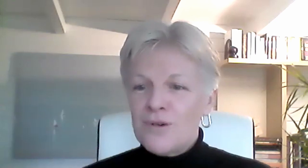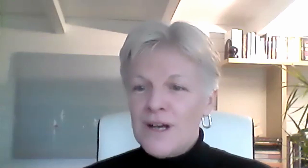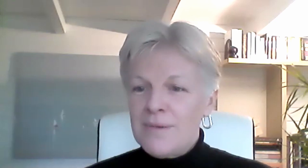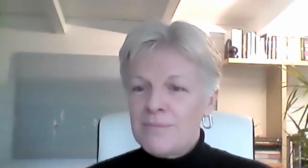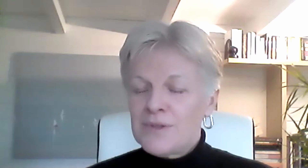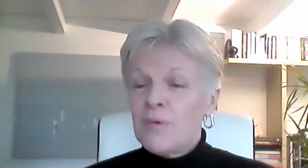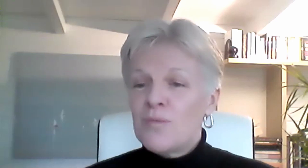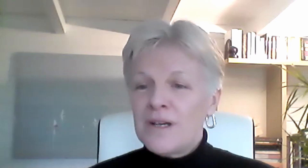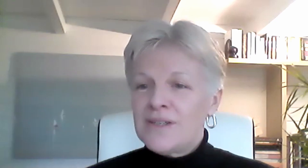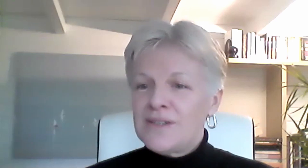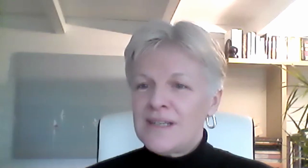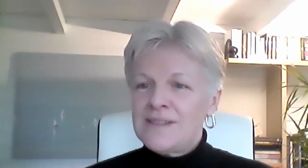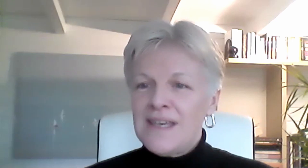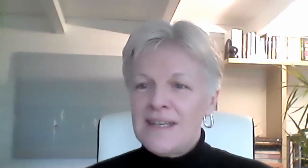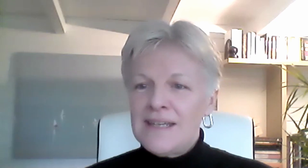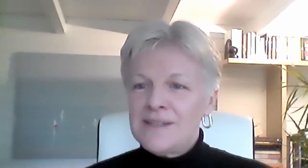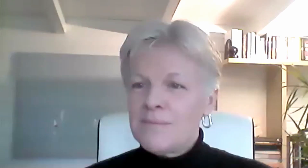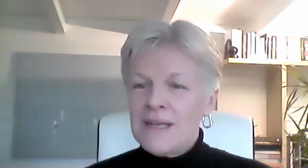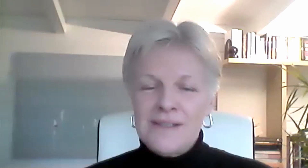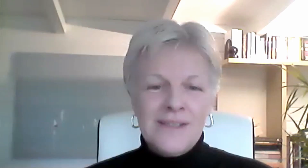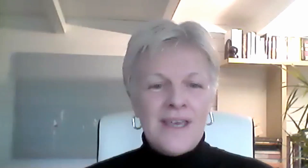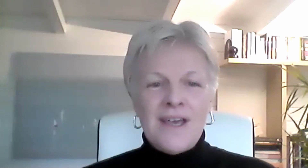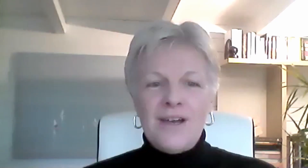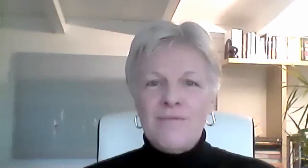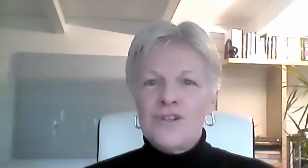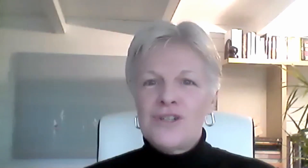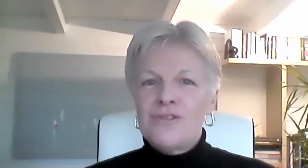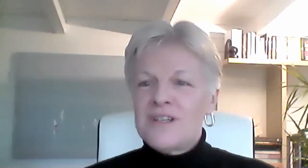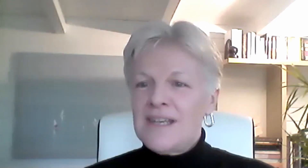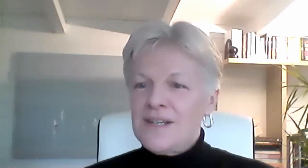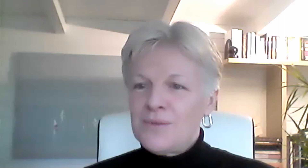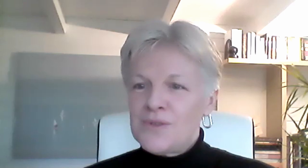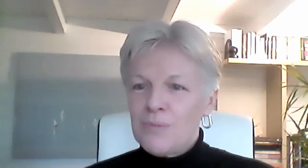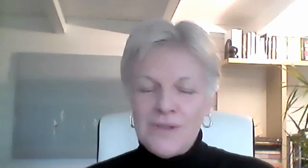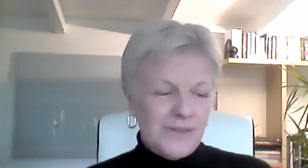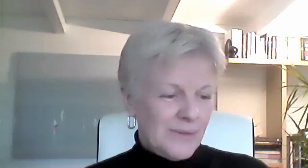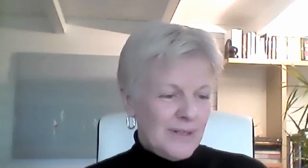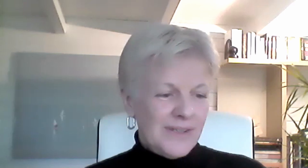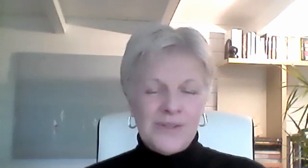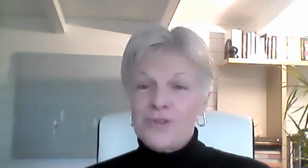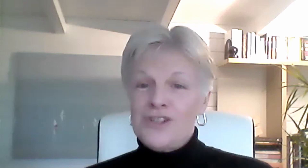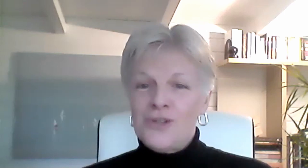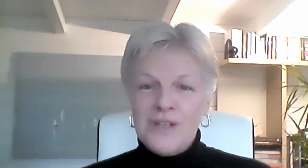for support workers and SEN nannies and mannies for children and adults with disabilities or additional needs.